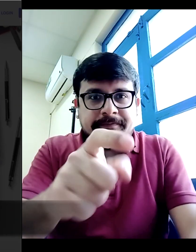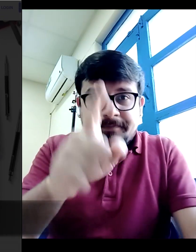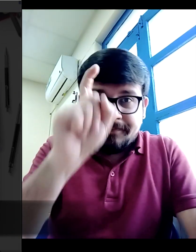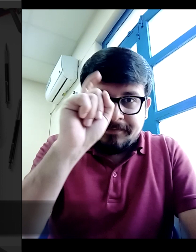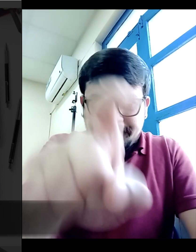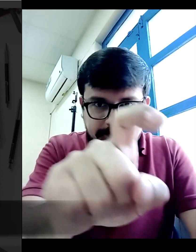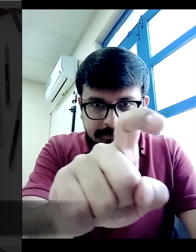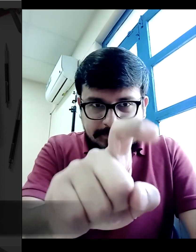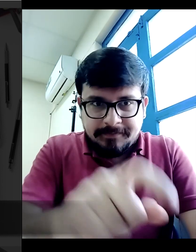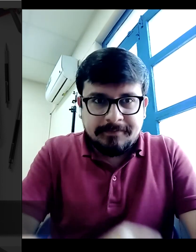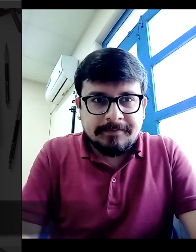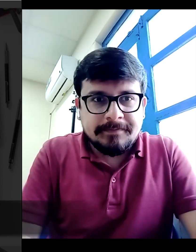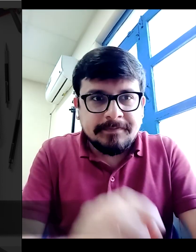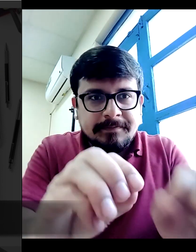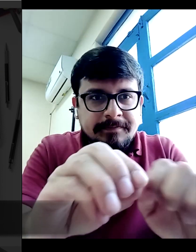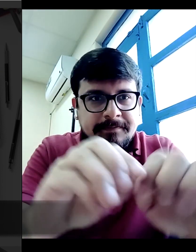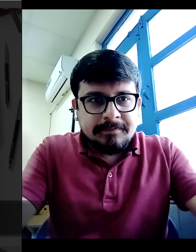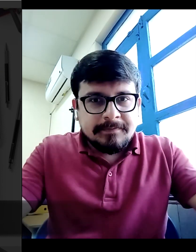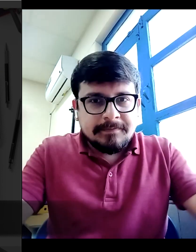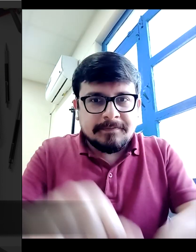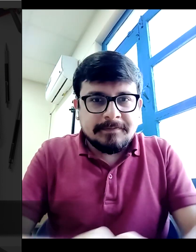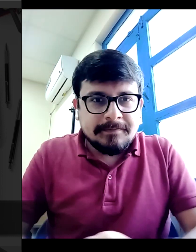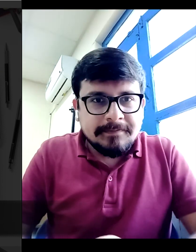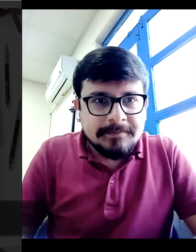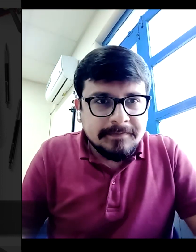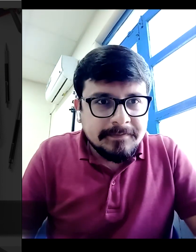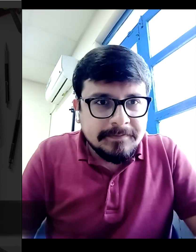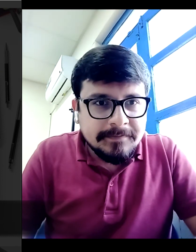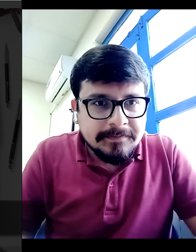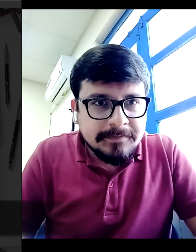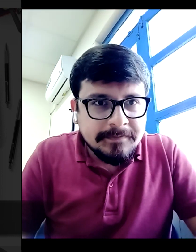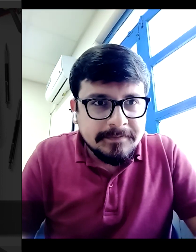and here I can create an account.